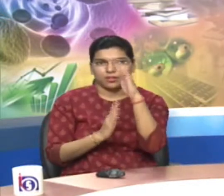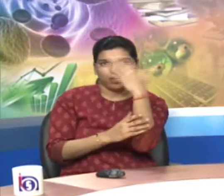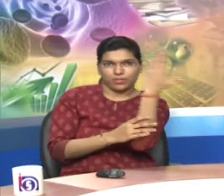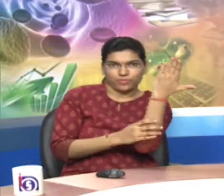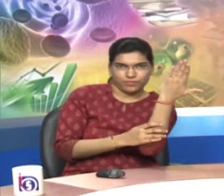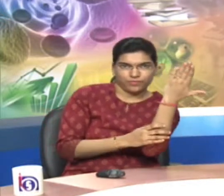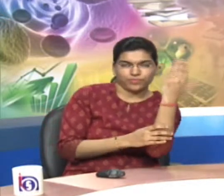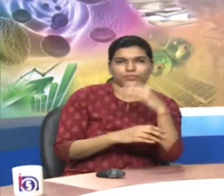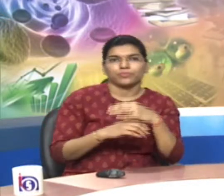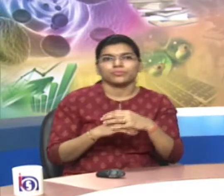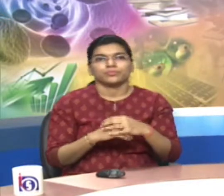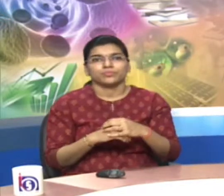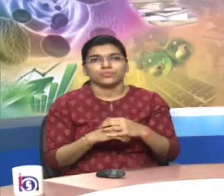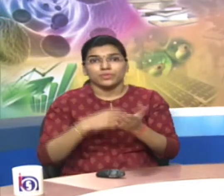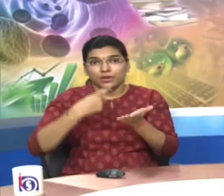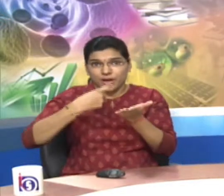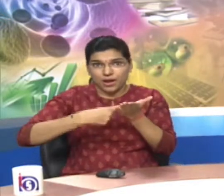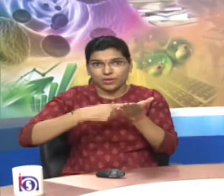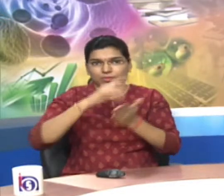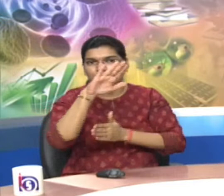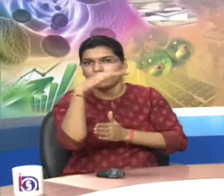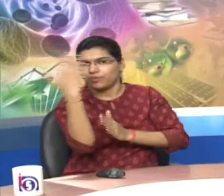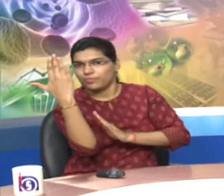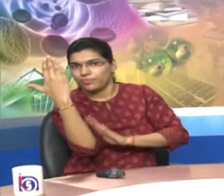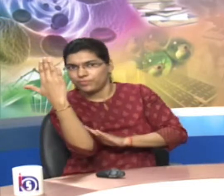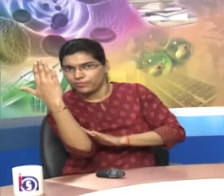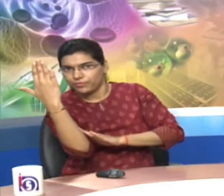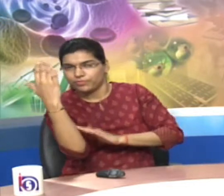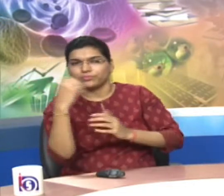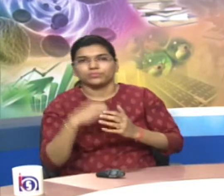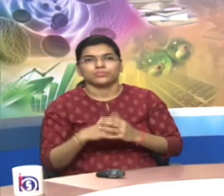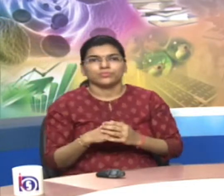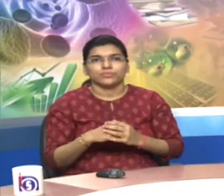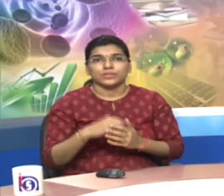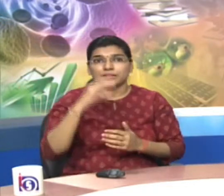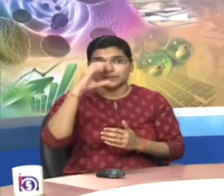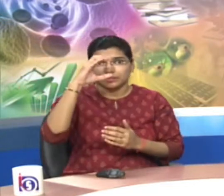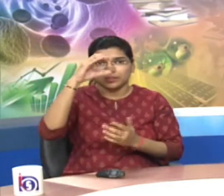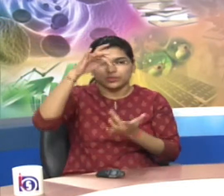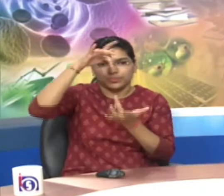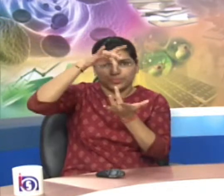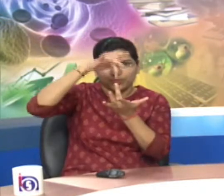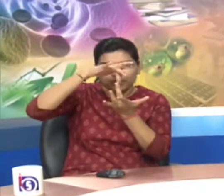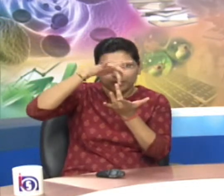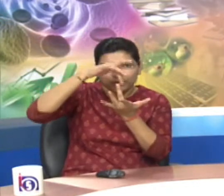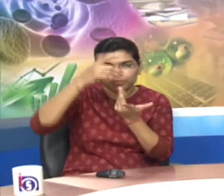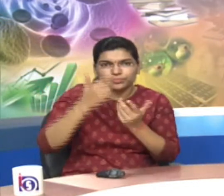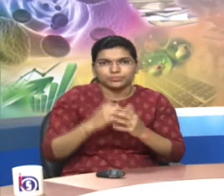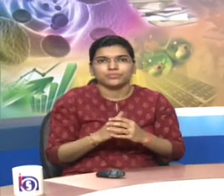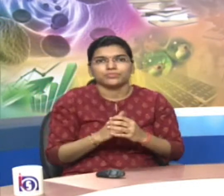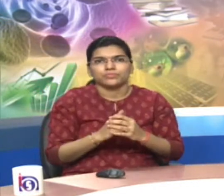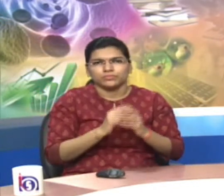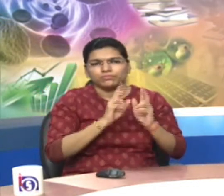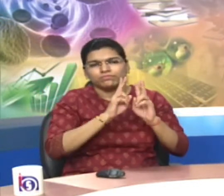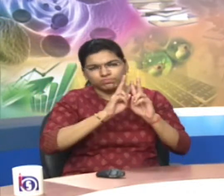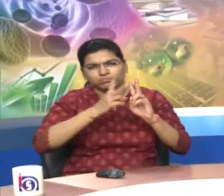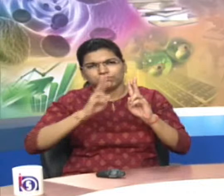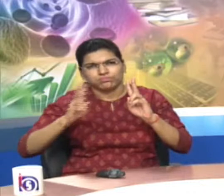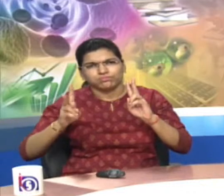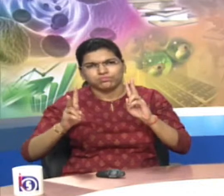L left side, and R is for the right side, C is for the center.